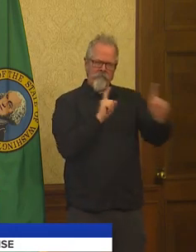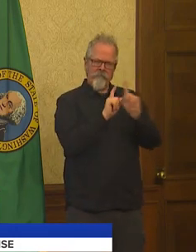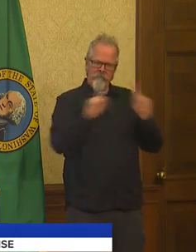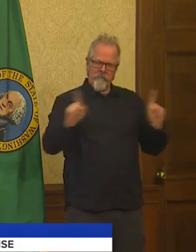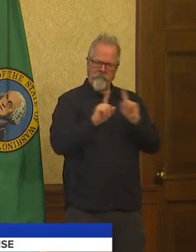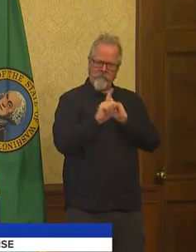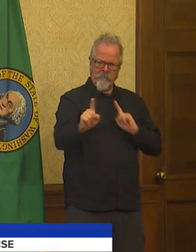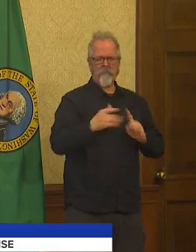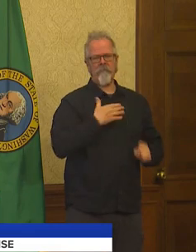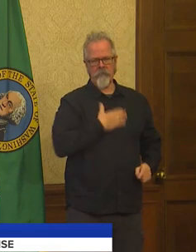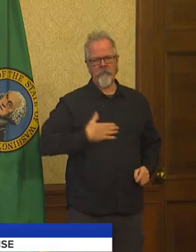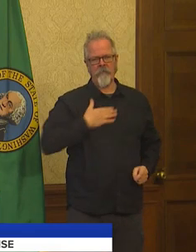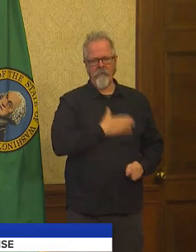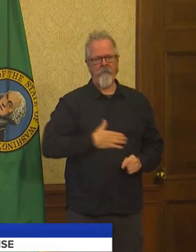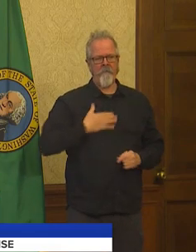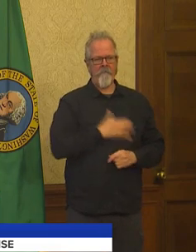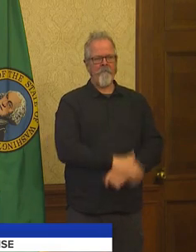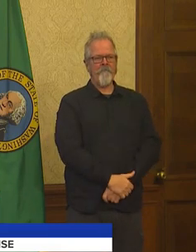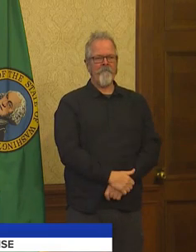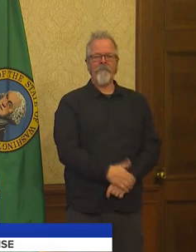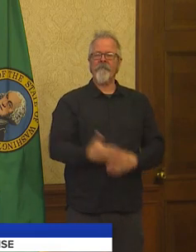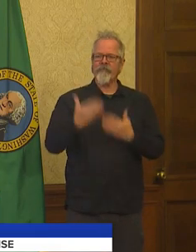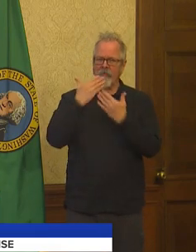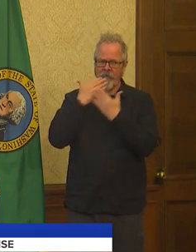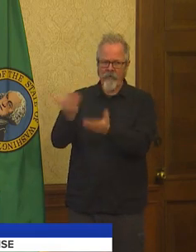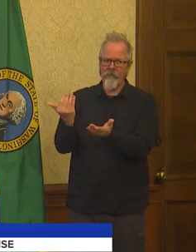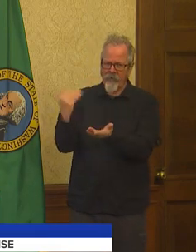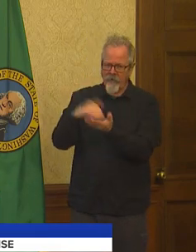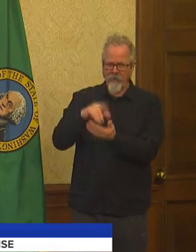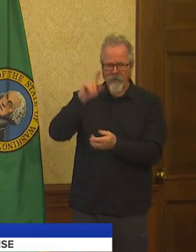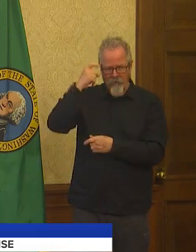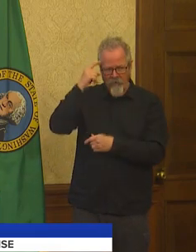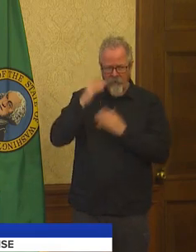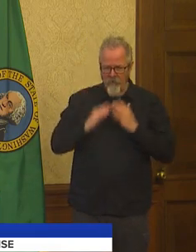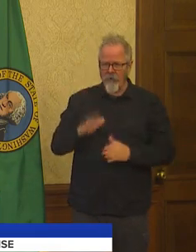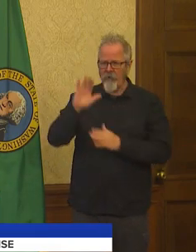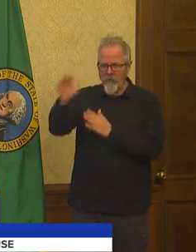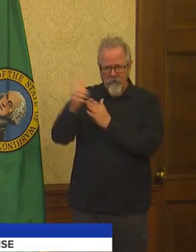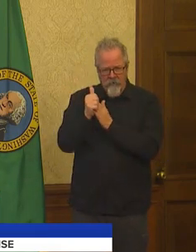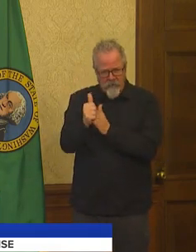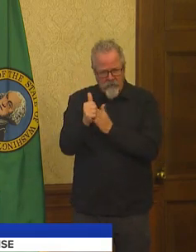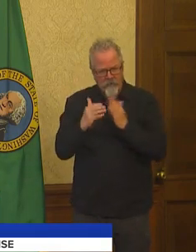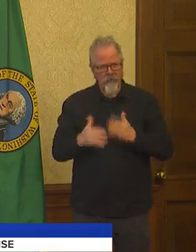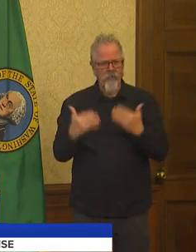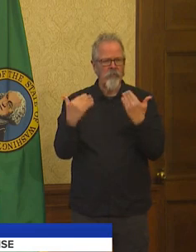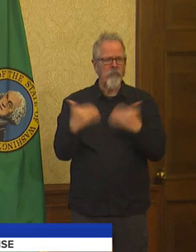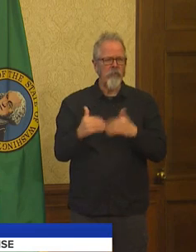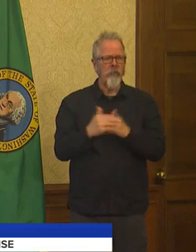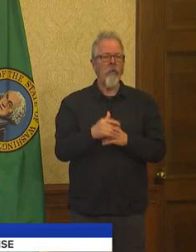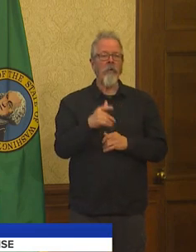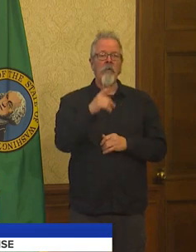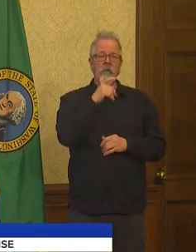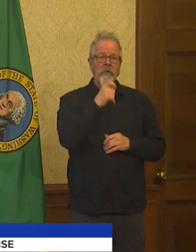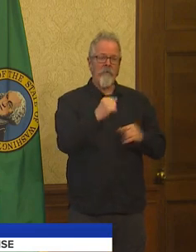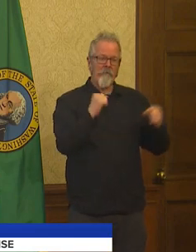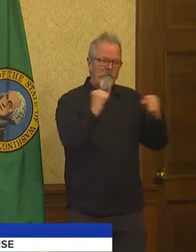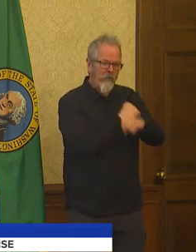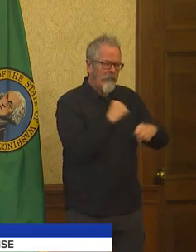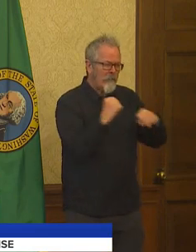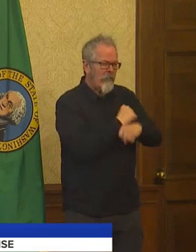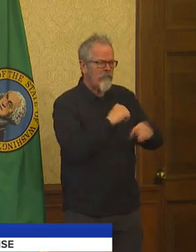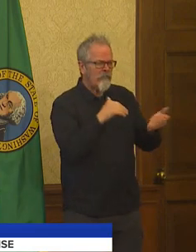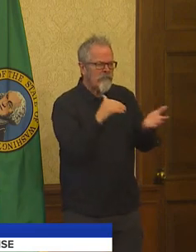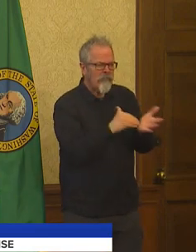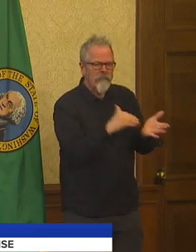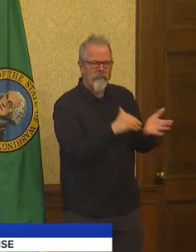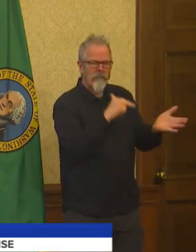to the Department of Health and all of our first responders, our doctors and our nurses and community members on the front line. We look forward to getting